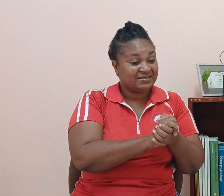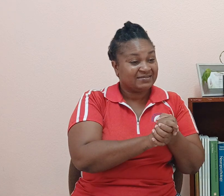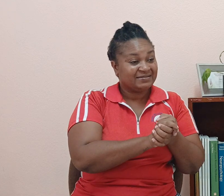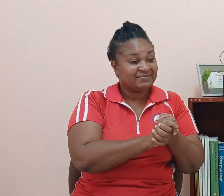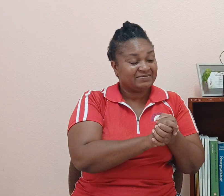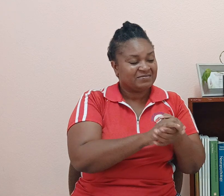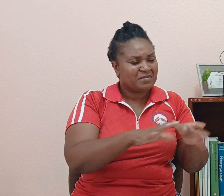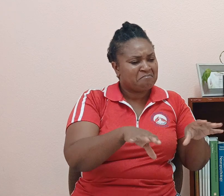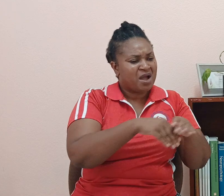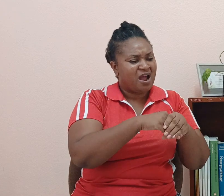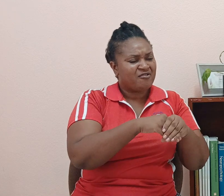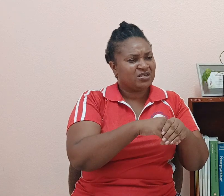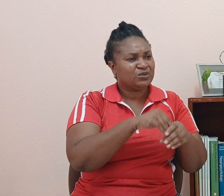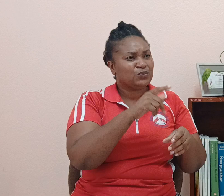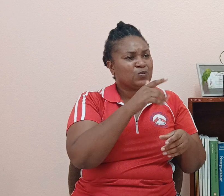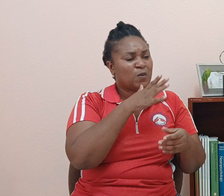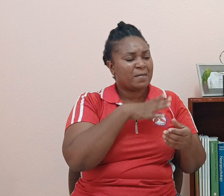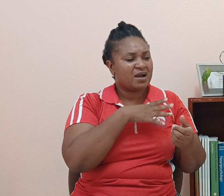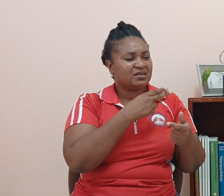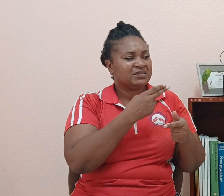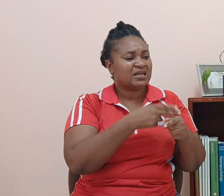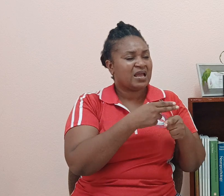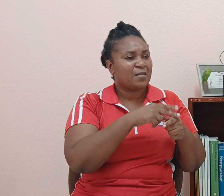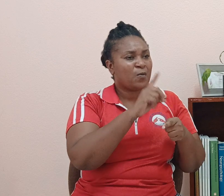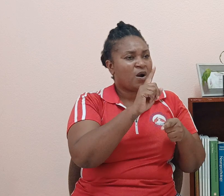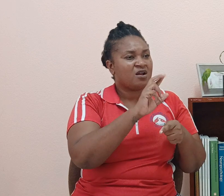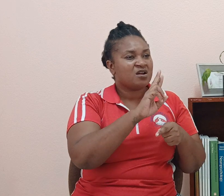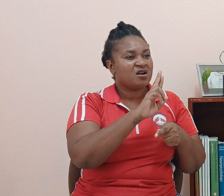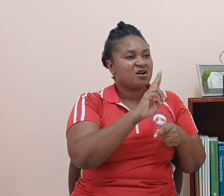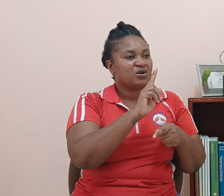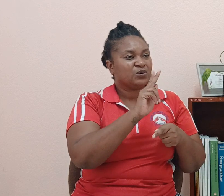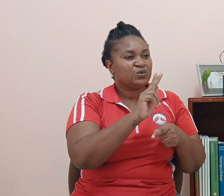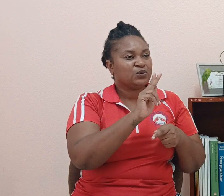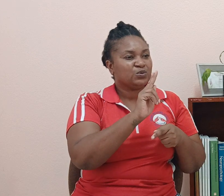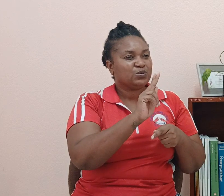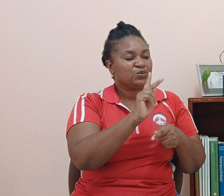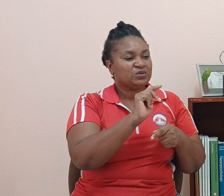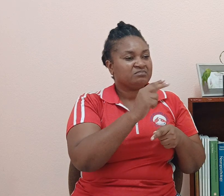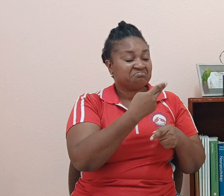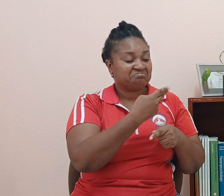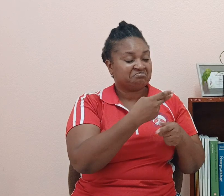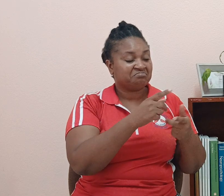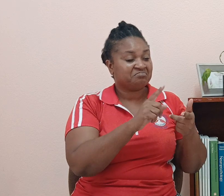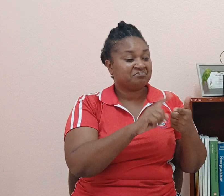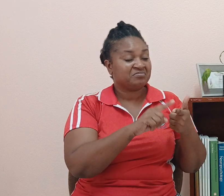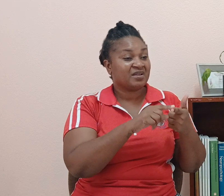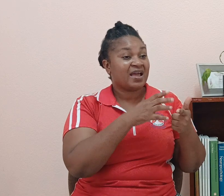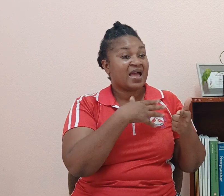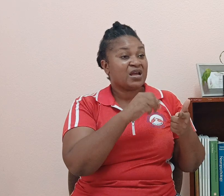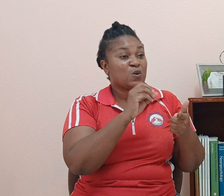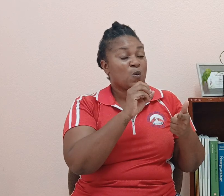One woman was called Ruth, and the other was named Orpha.